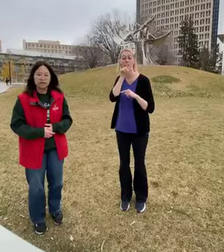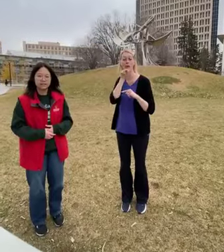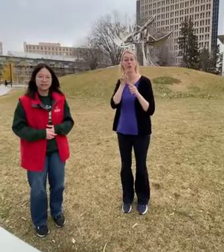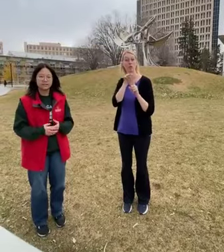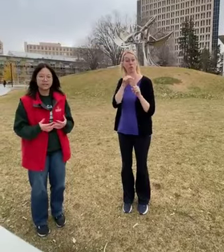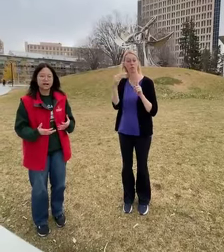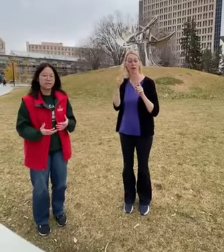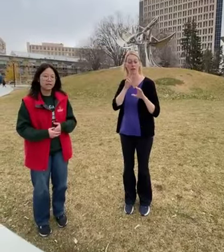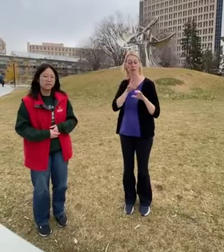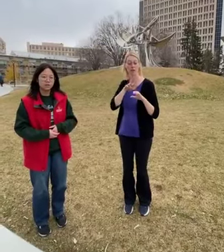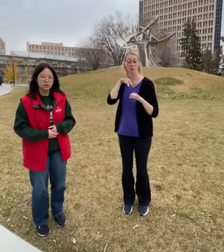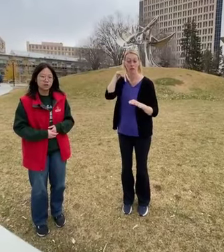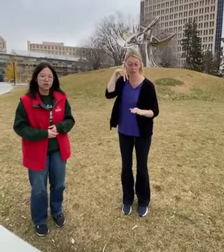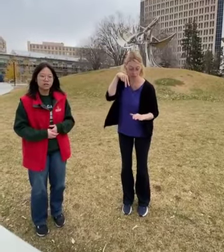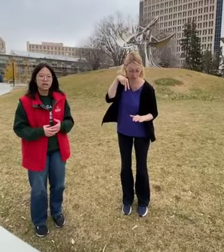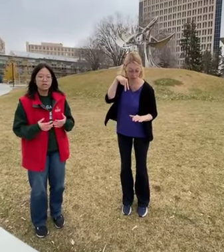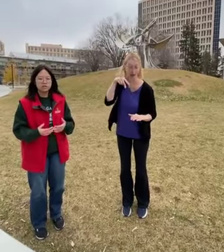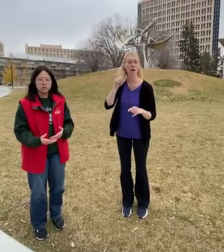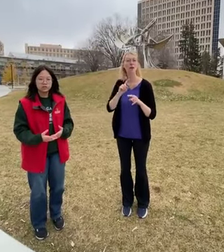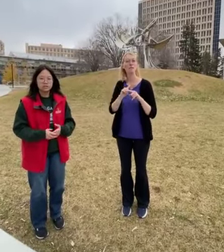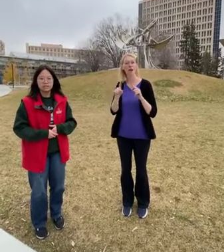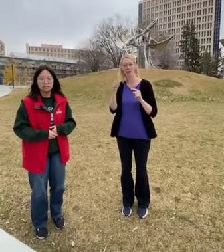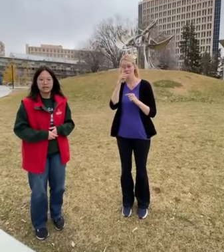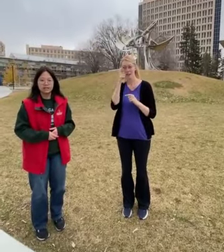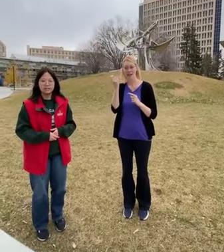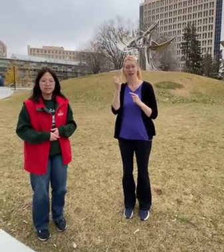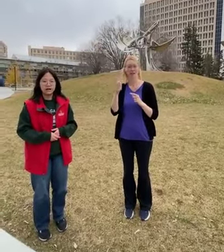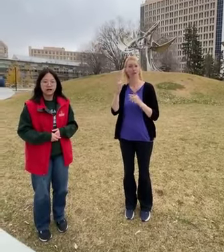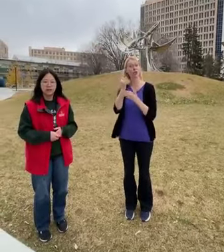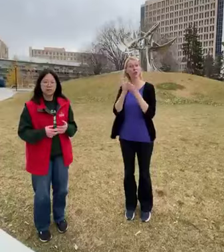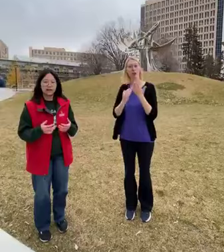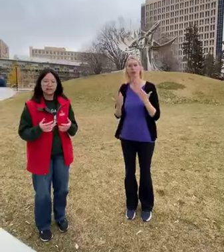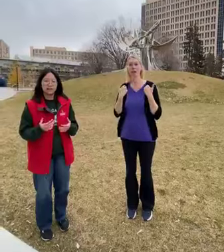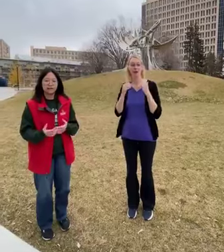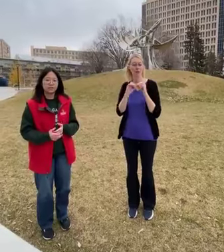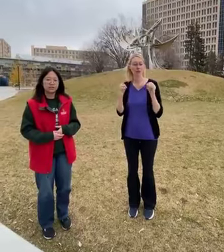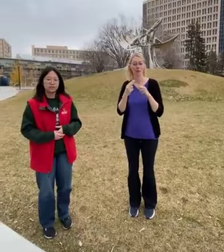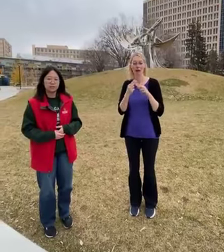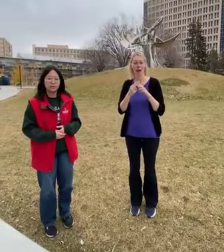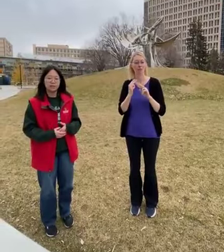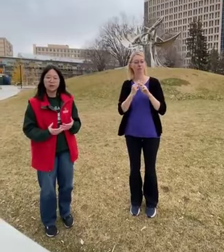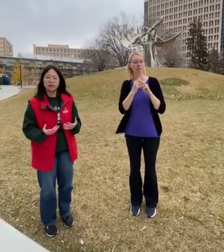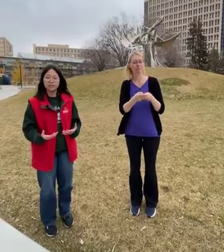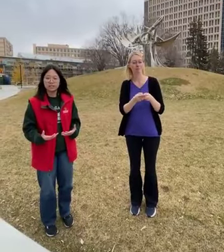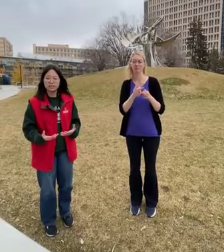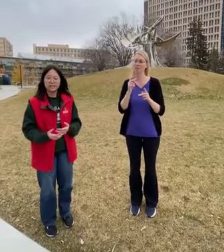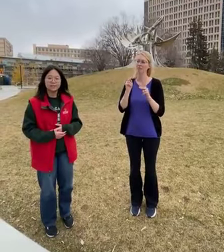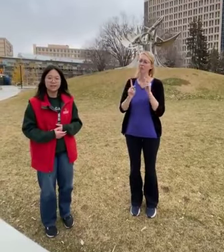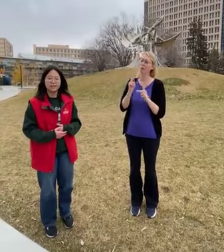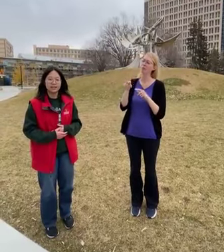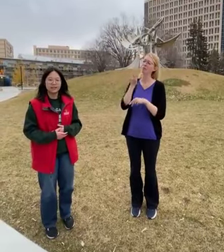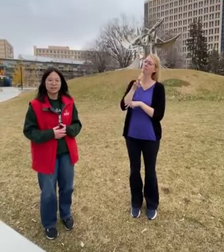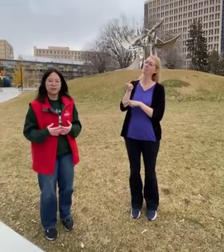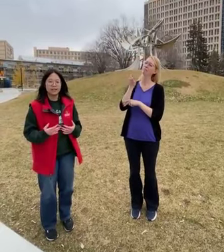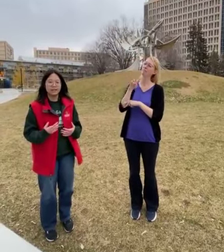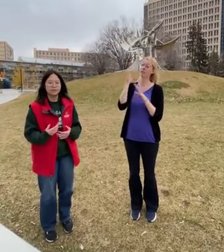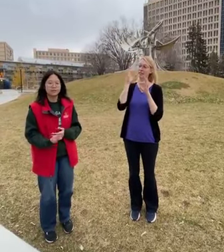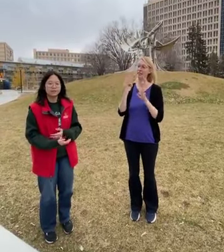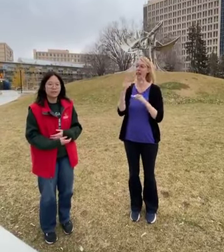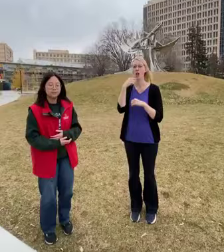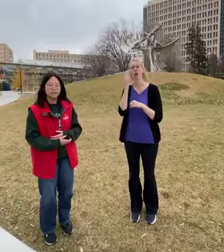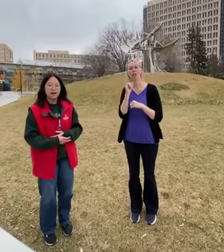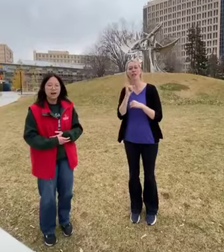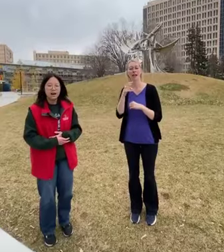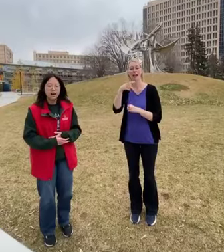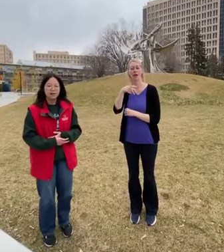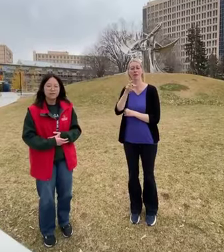original artist actually left it unnamed for so long, students decided that it actually looked more like a prairie chicken, and so that's kind of what it has